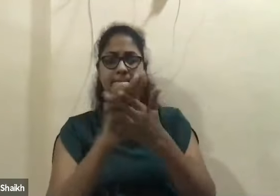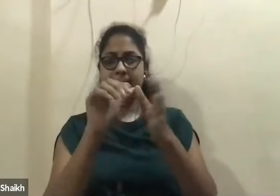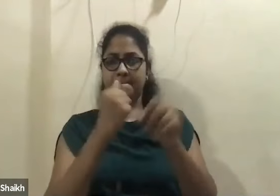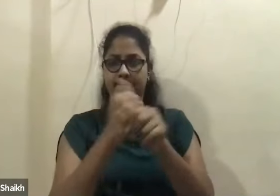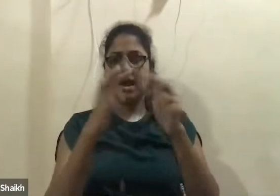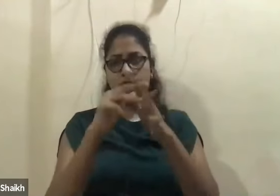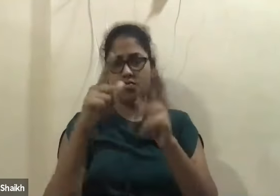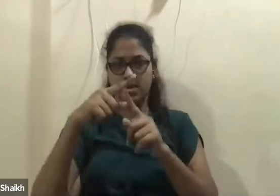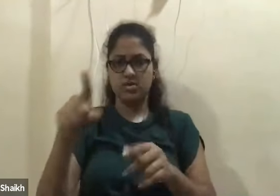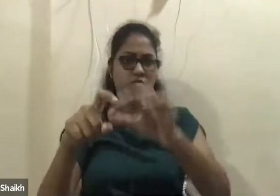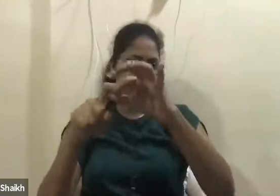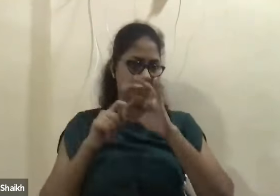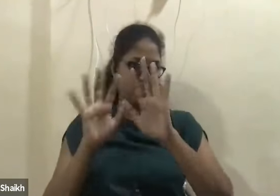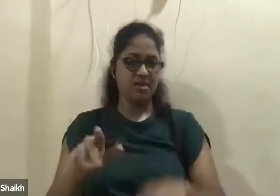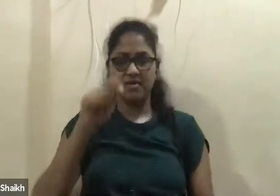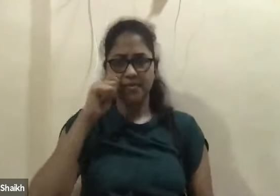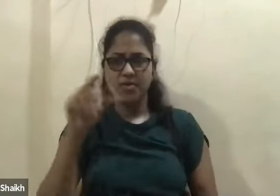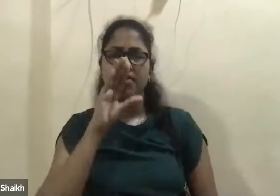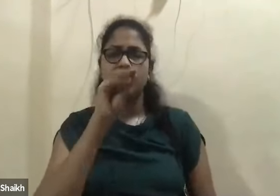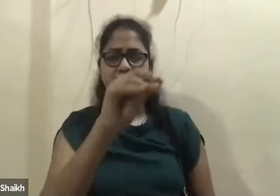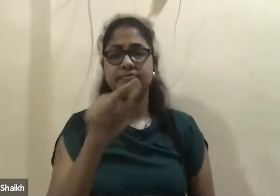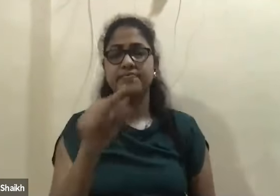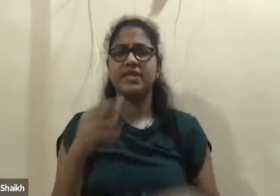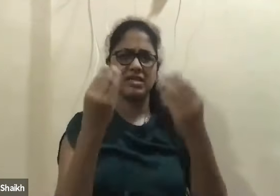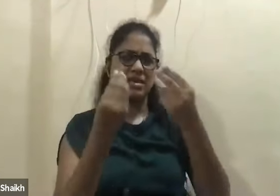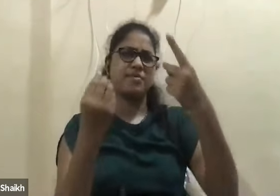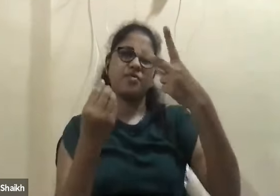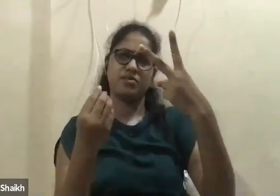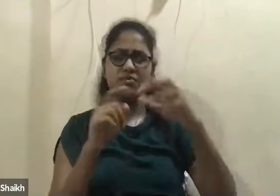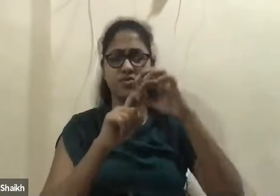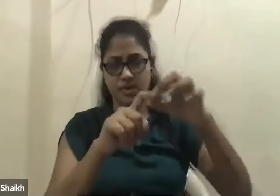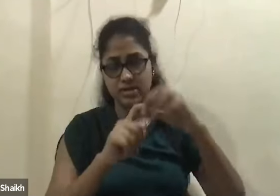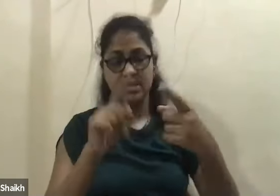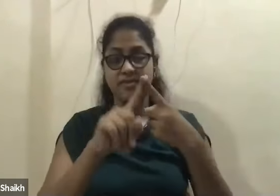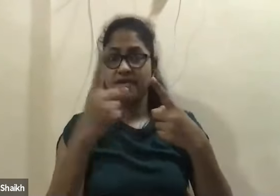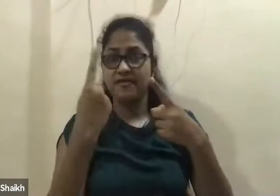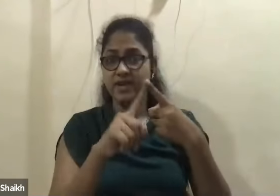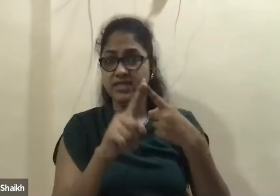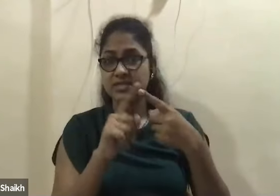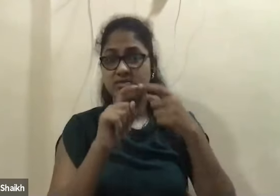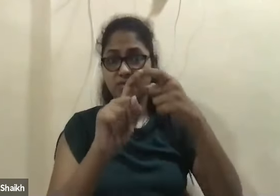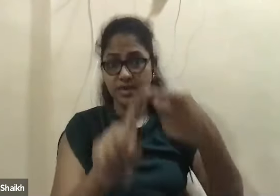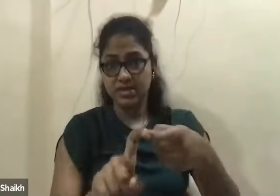Yes. Yeah, just had a couple of questions. Okay, the first maybe could be really stupid question, perhaps.